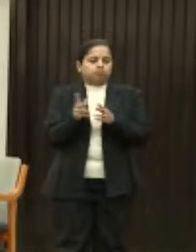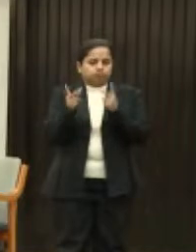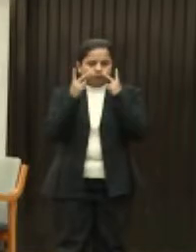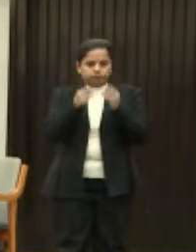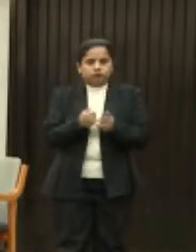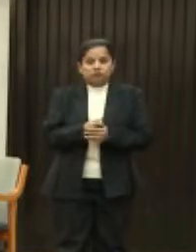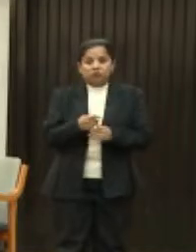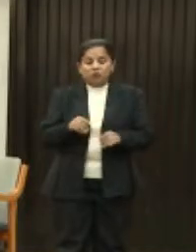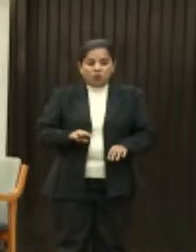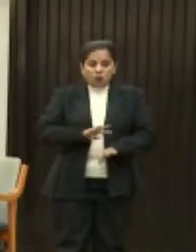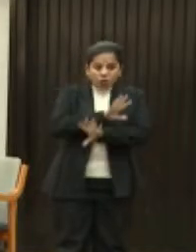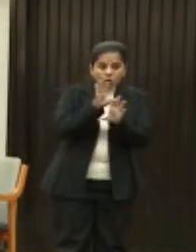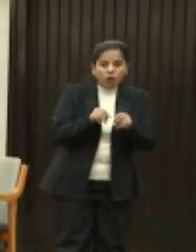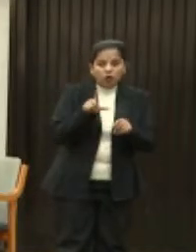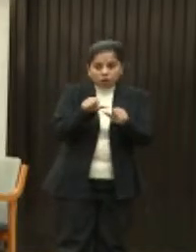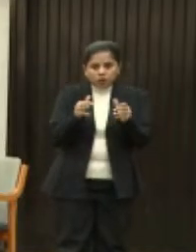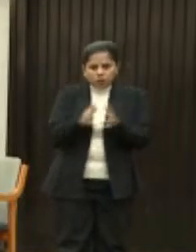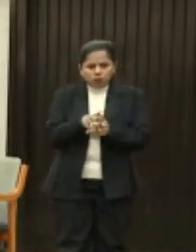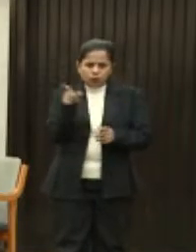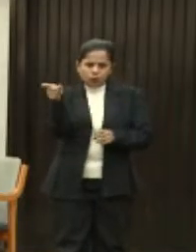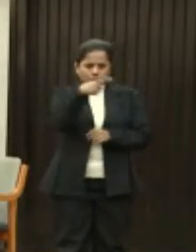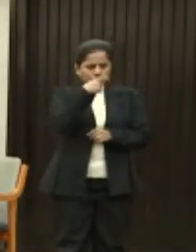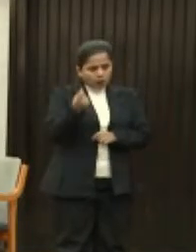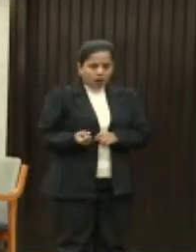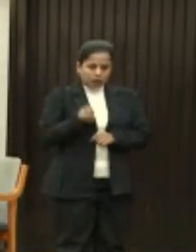When I say all the laws, do understand.